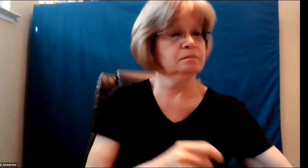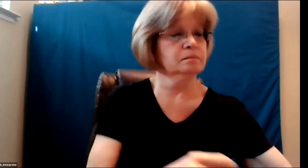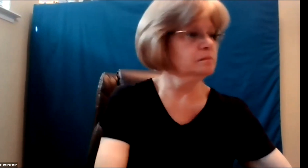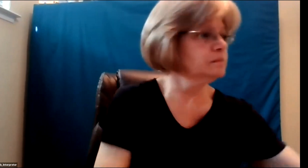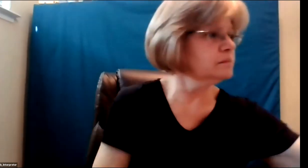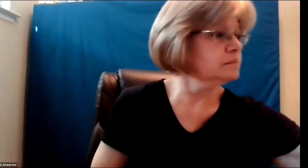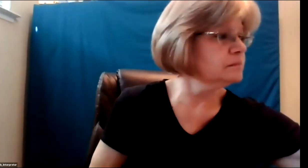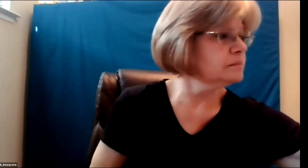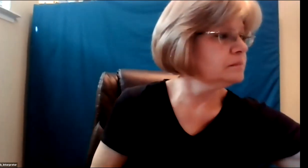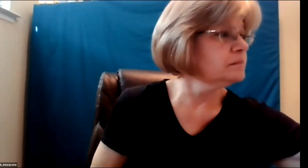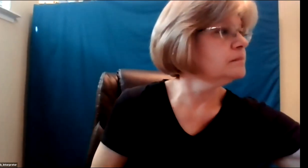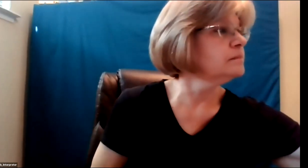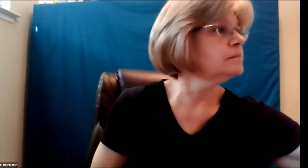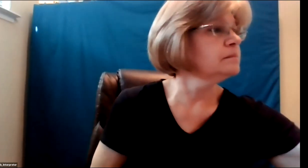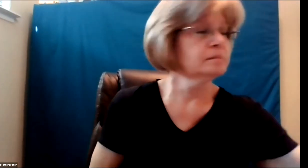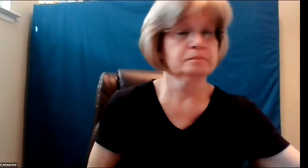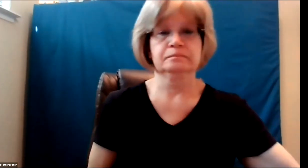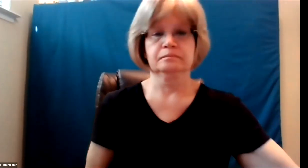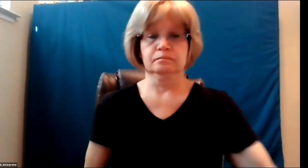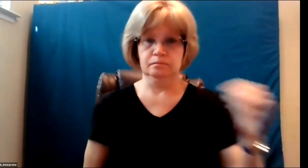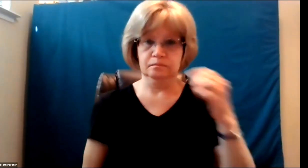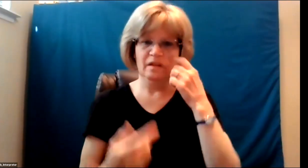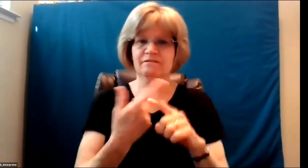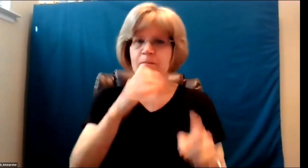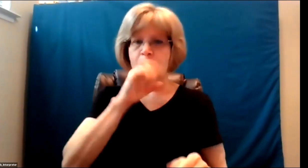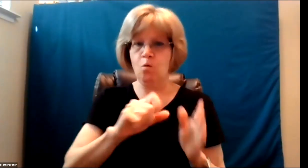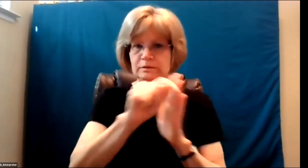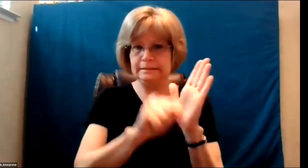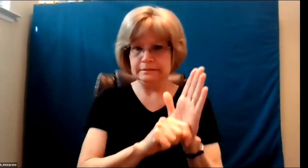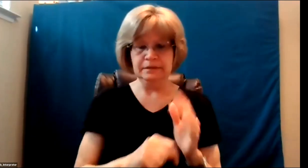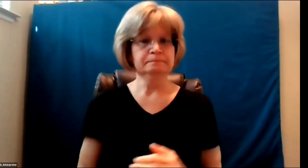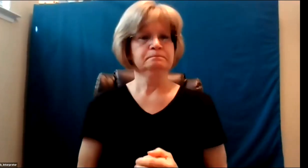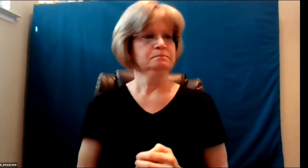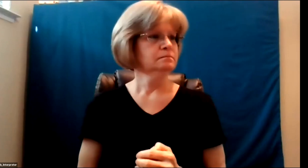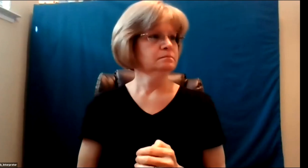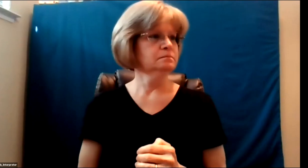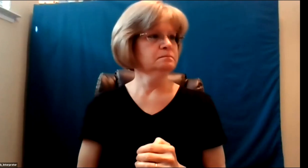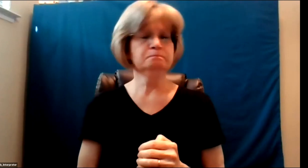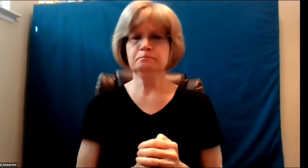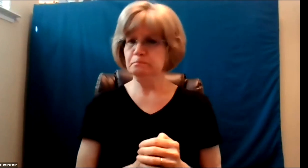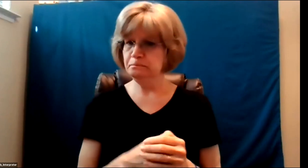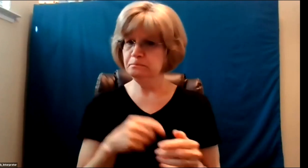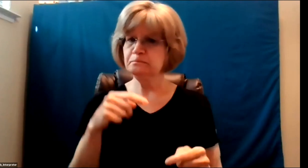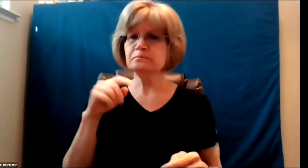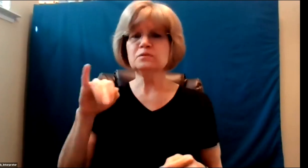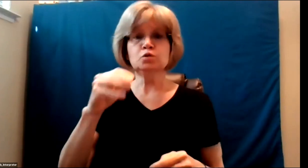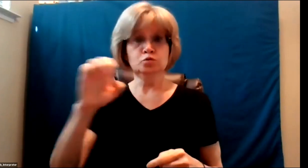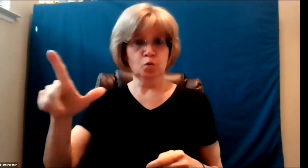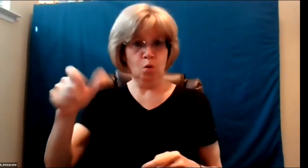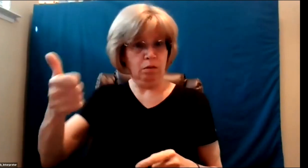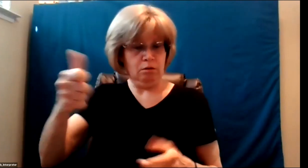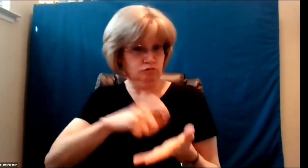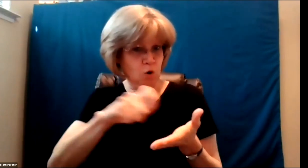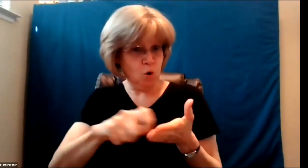Our Old Testament lesson today is Joel chapter 1, verses 13 and 14. Joel wrote this